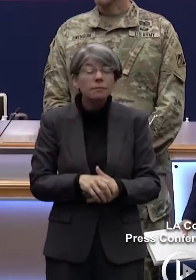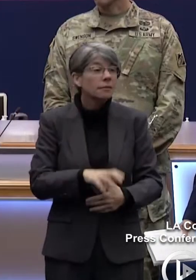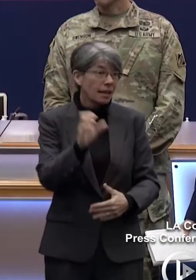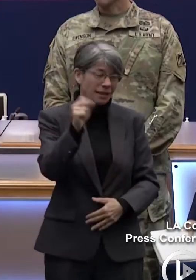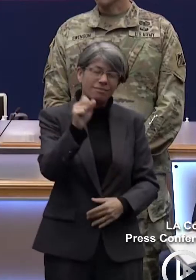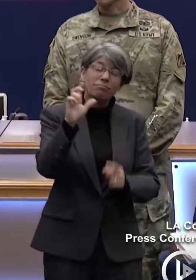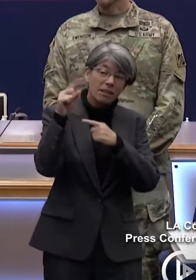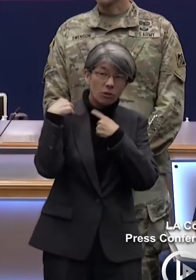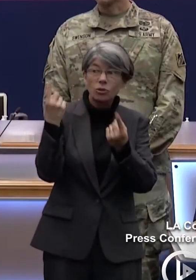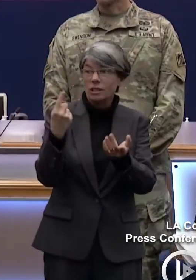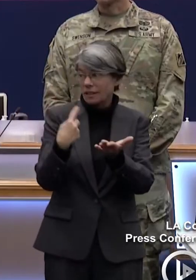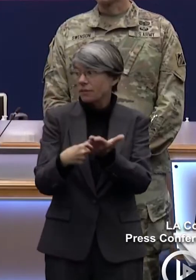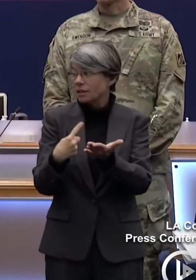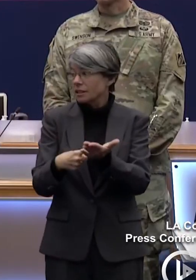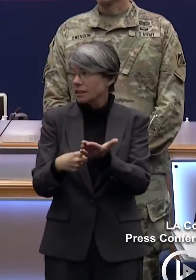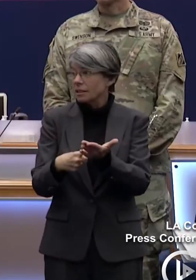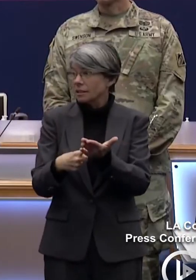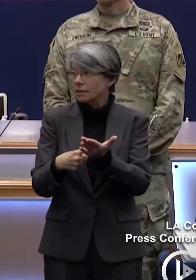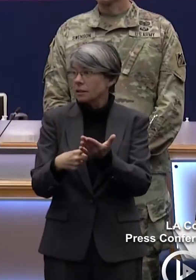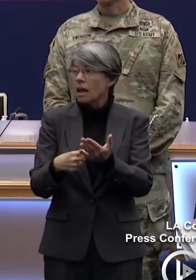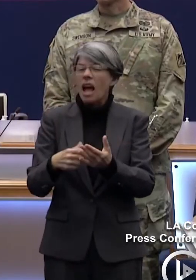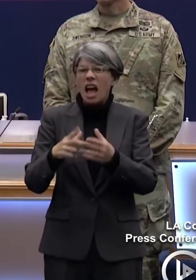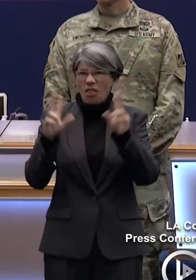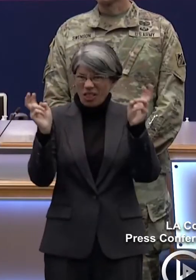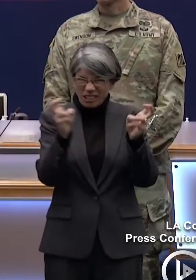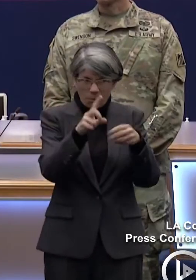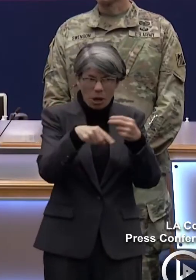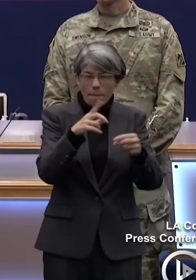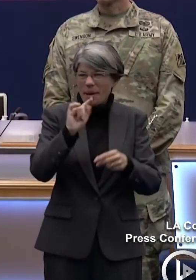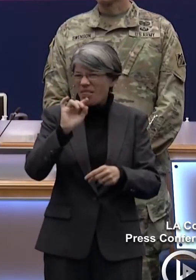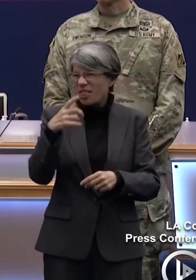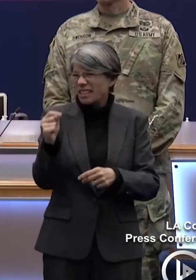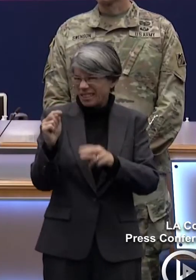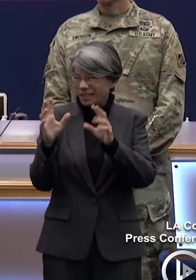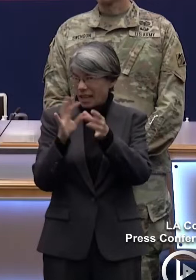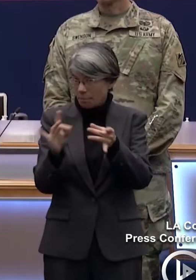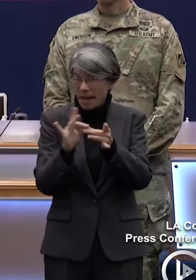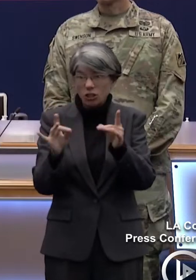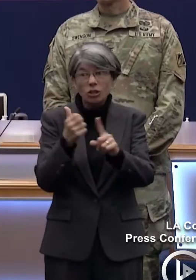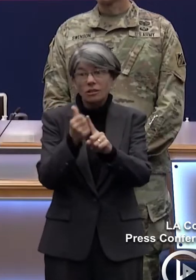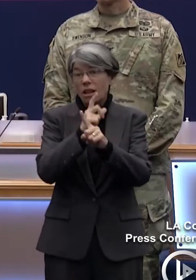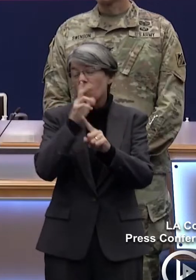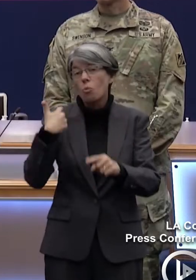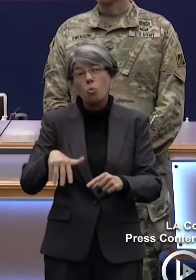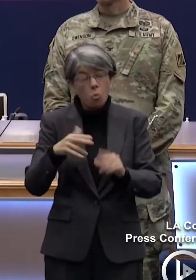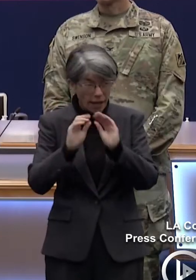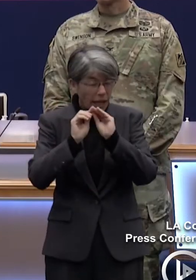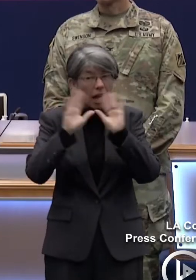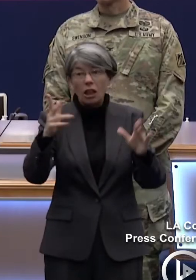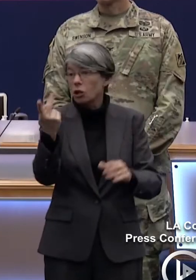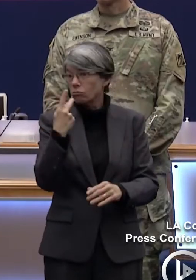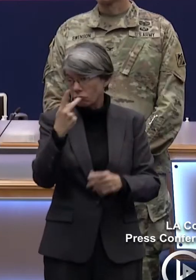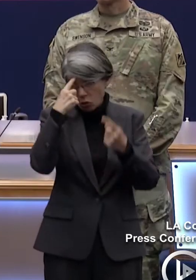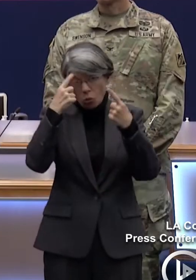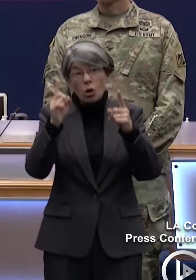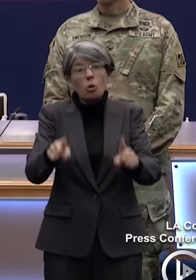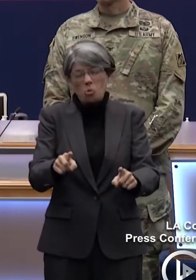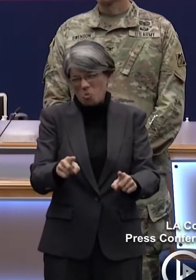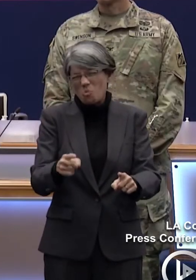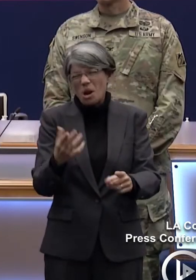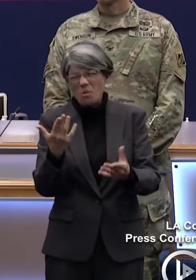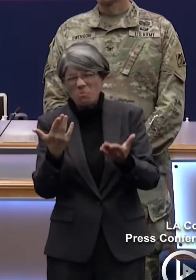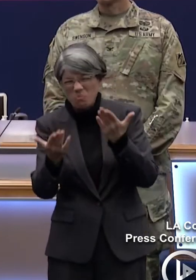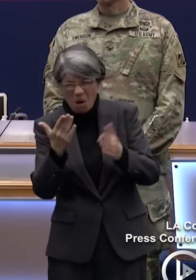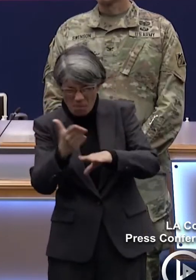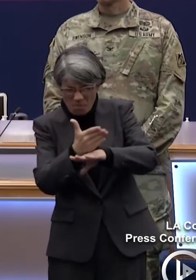have since discussed the subject of the text messages, and it's clear that we agree that the situation could have been